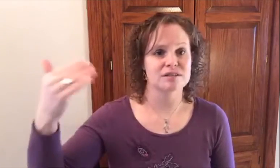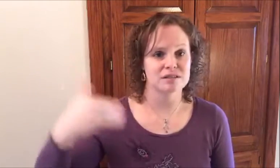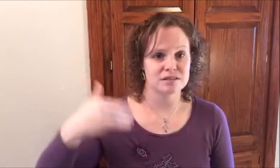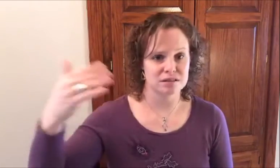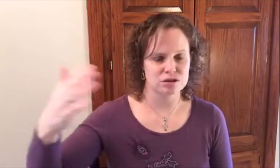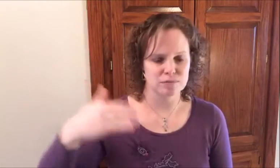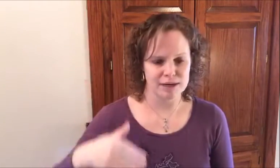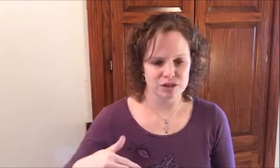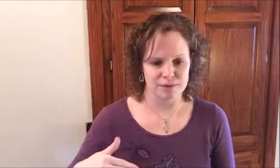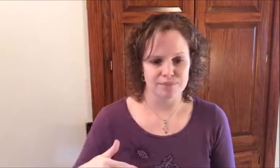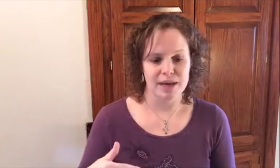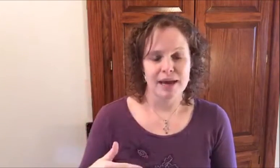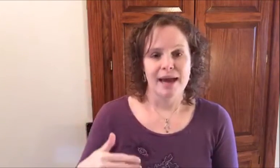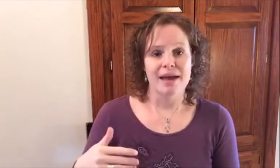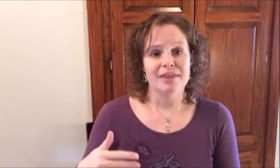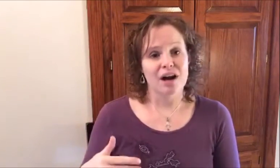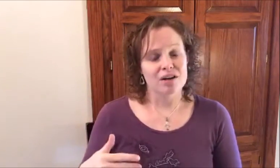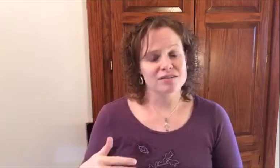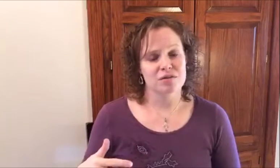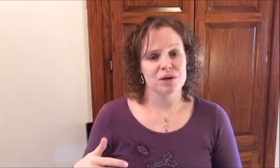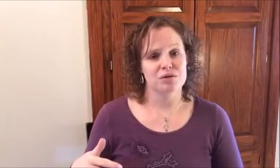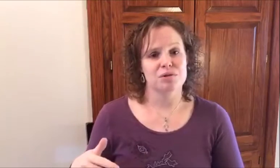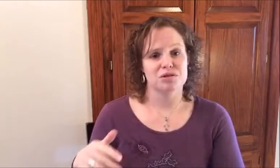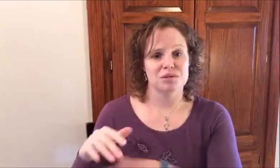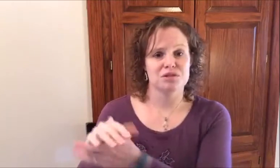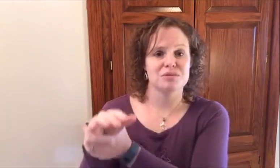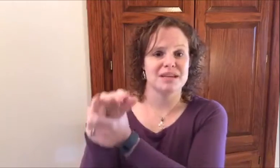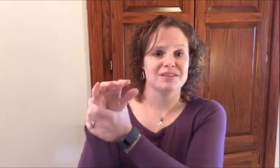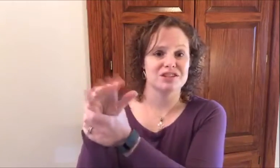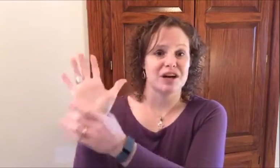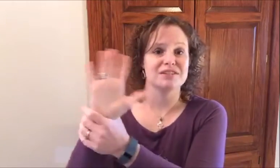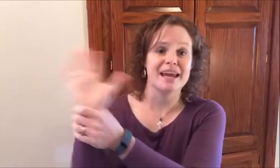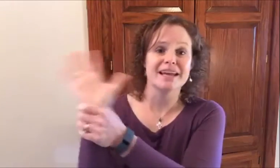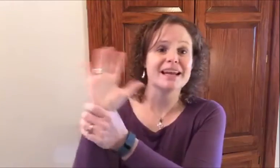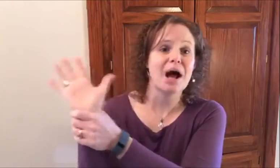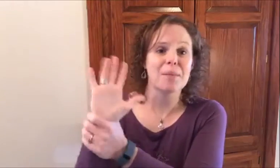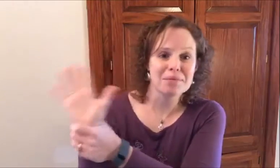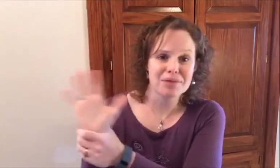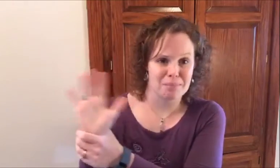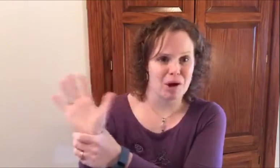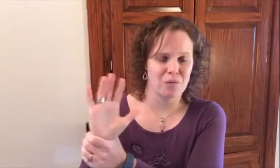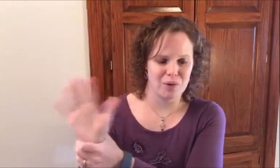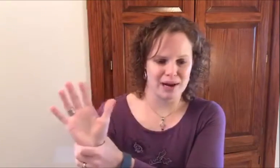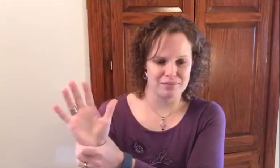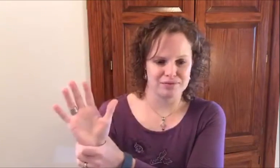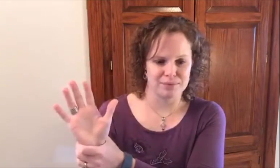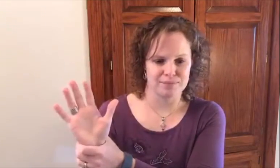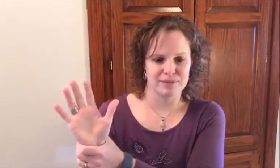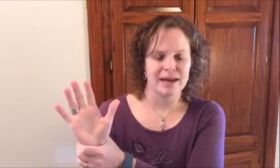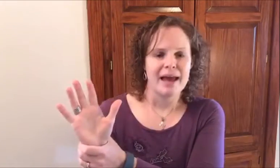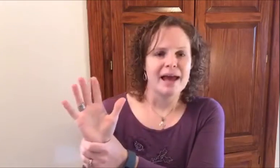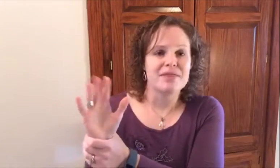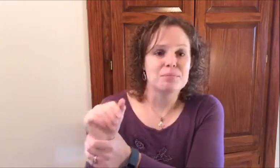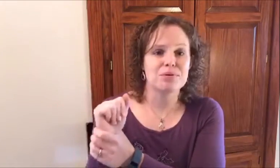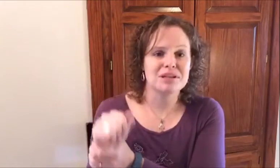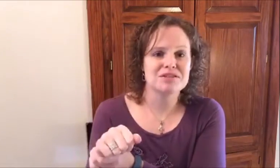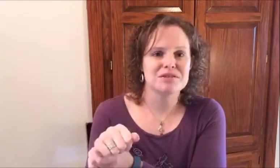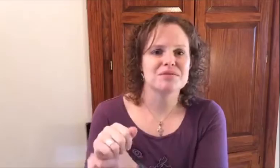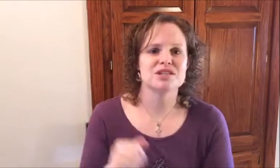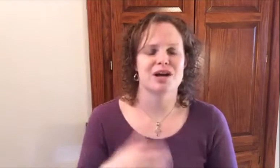at the situation. And then also what you will do is you will take the child's hand and help them wave. And then pretty soon the